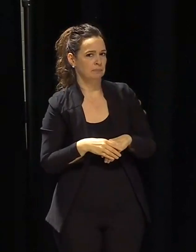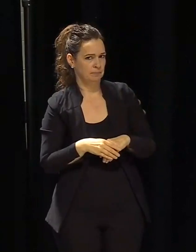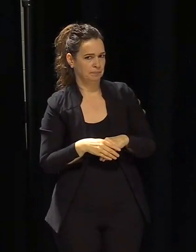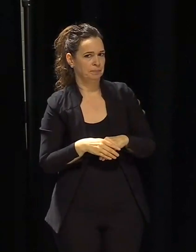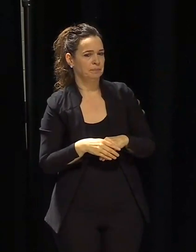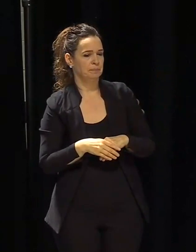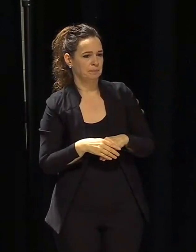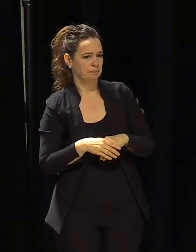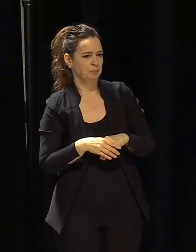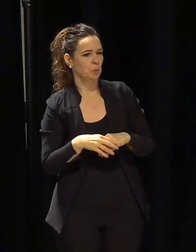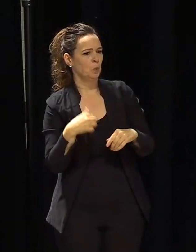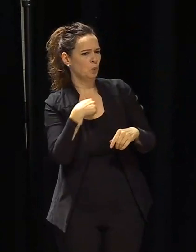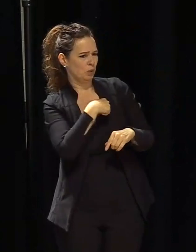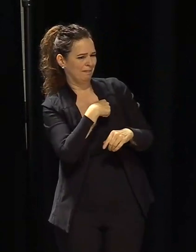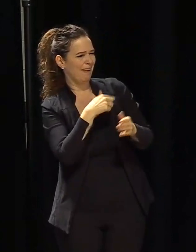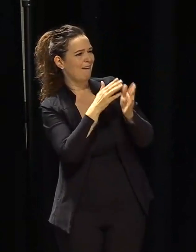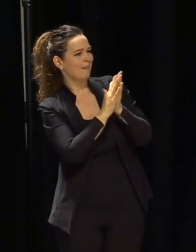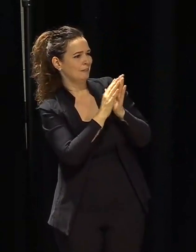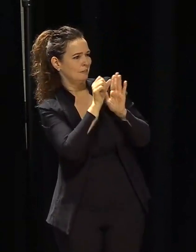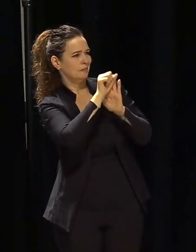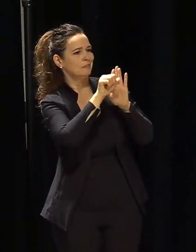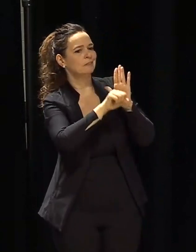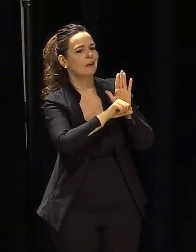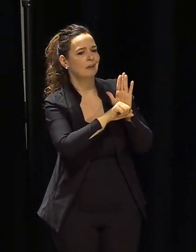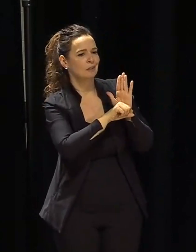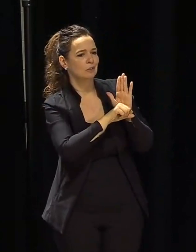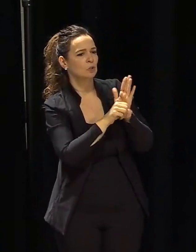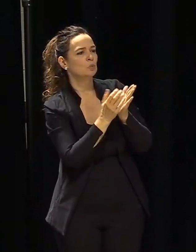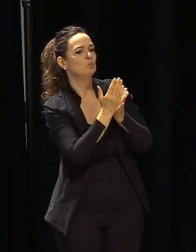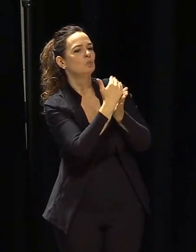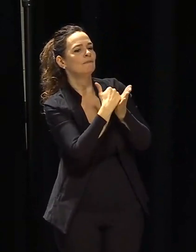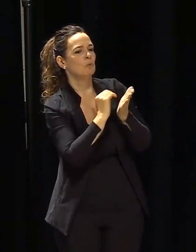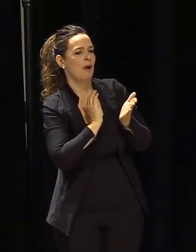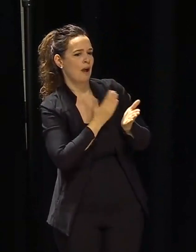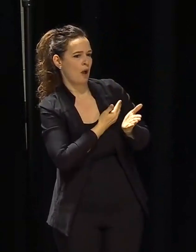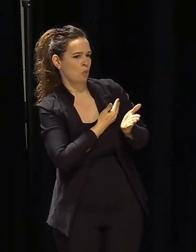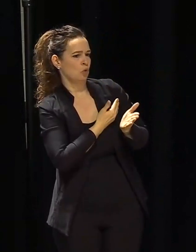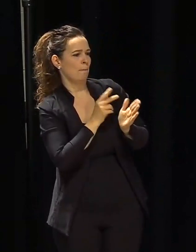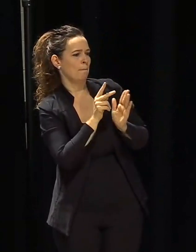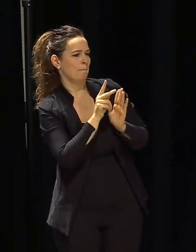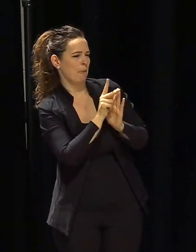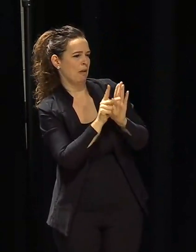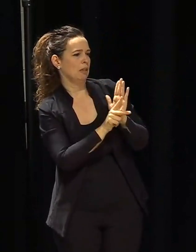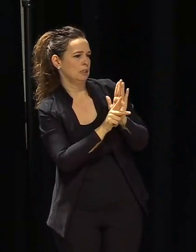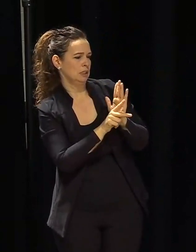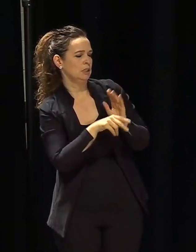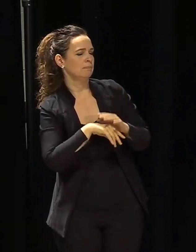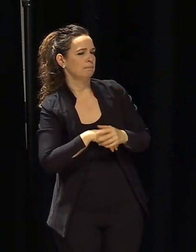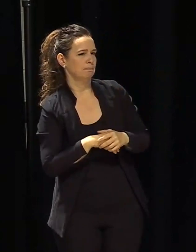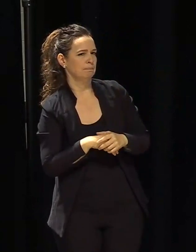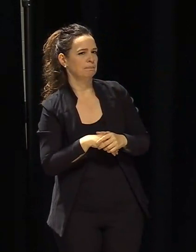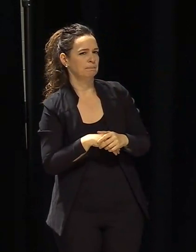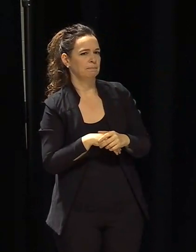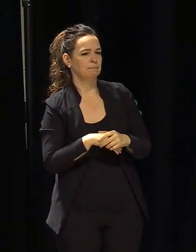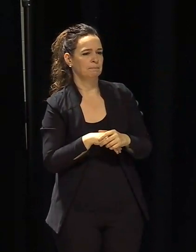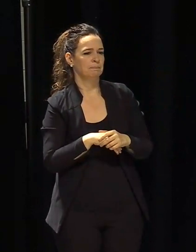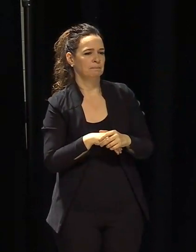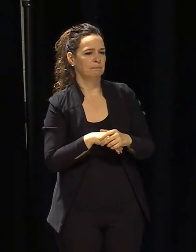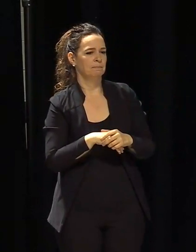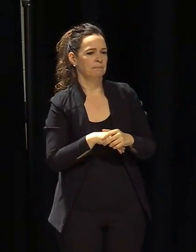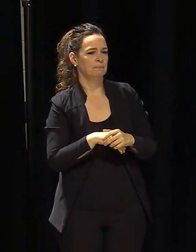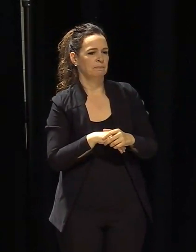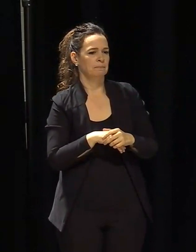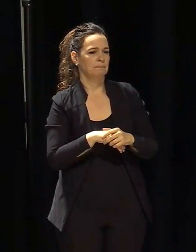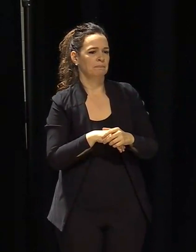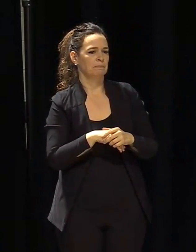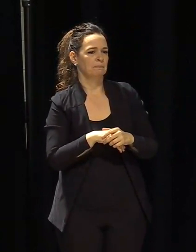we've asked the state to review their current policy. They've looked at us about, because there are